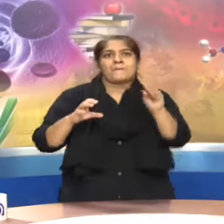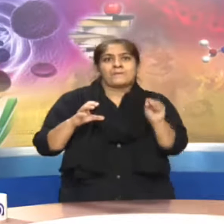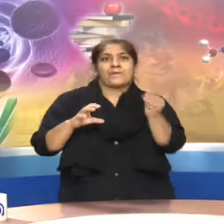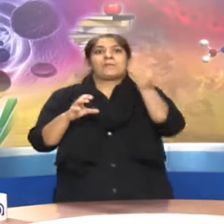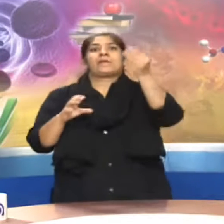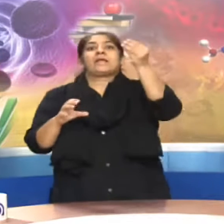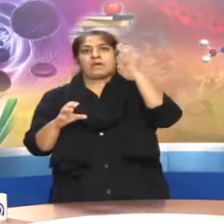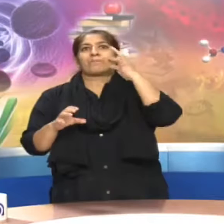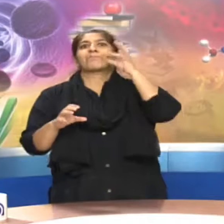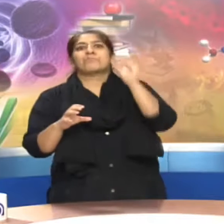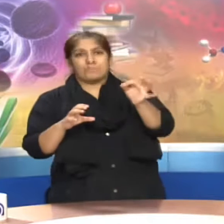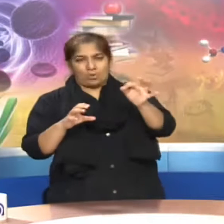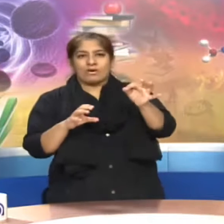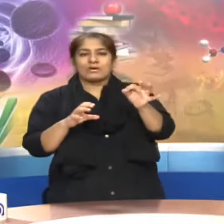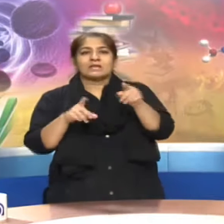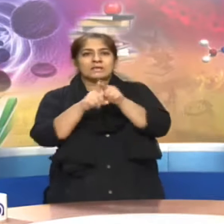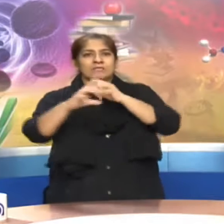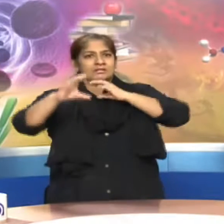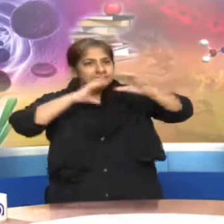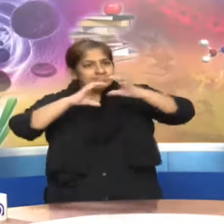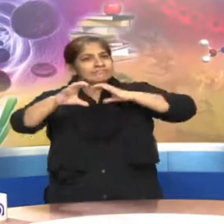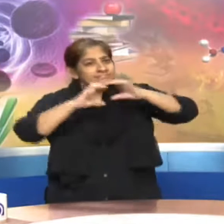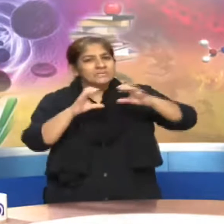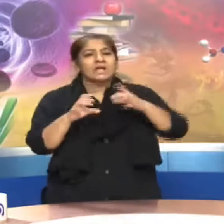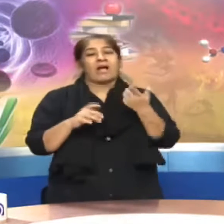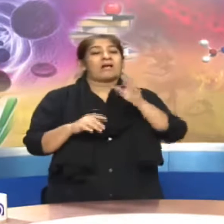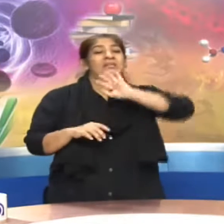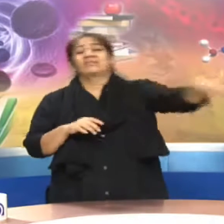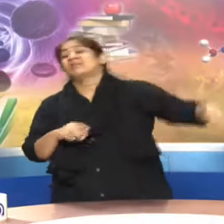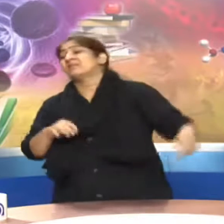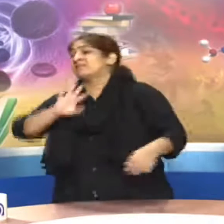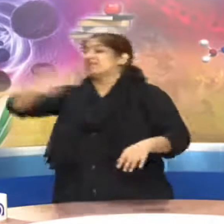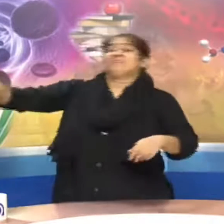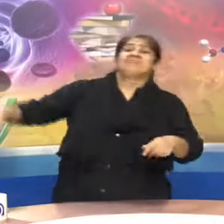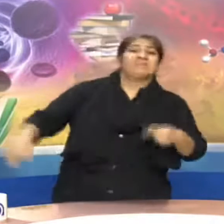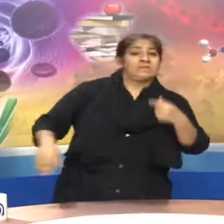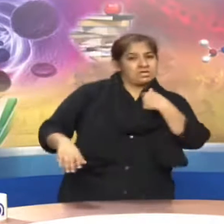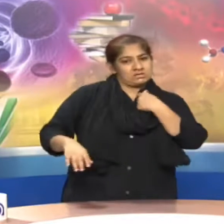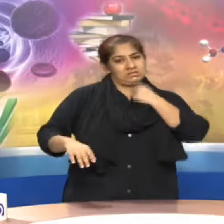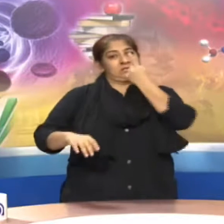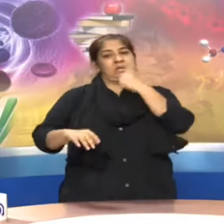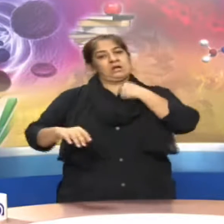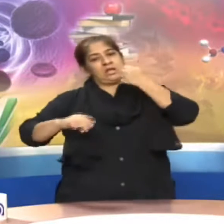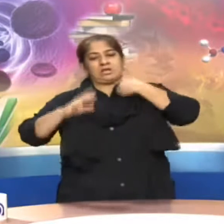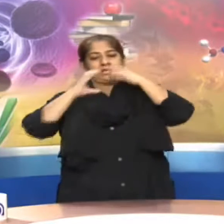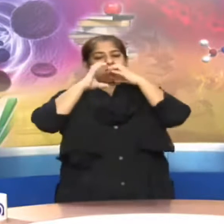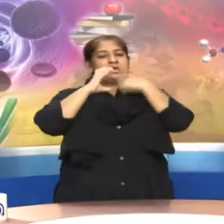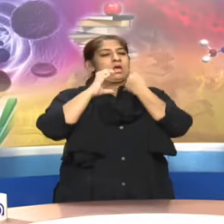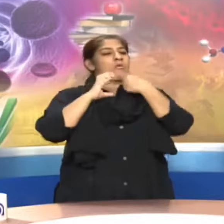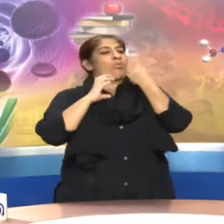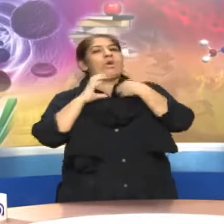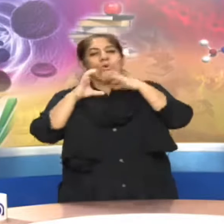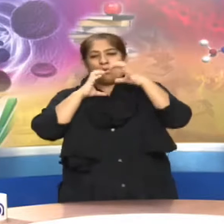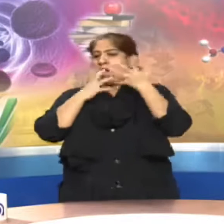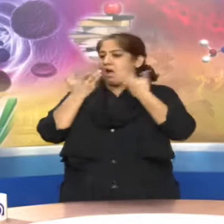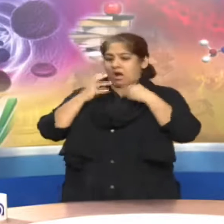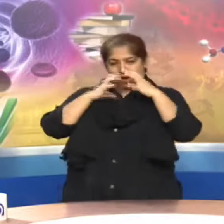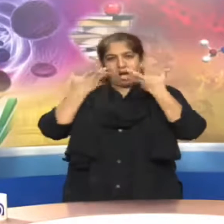Like in communication, there are some barriers and we remove them, then our communication can become better. Is